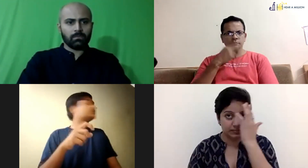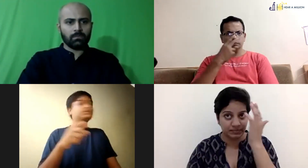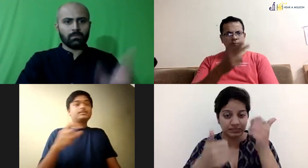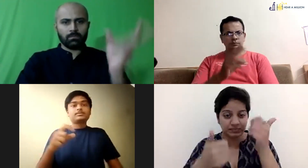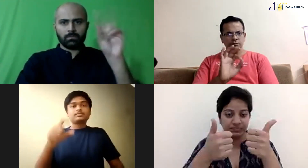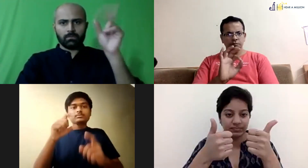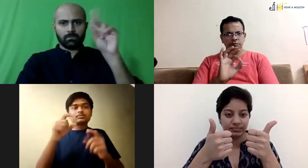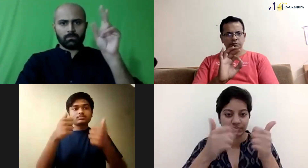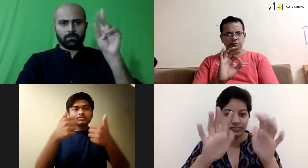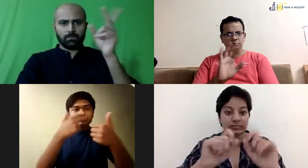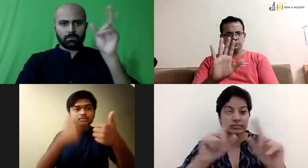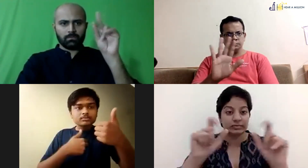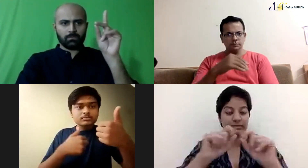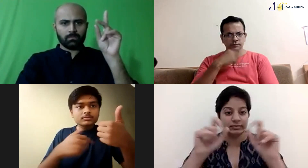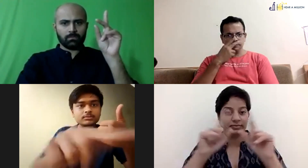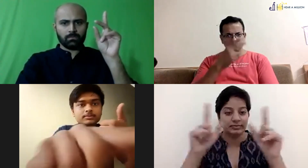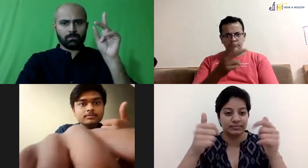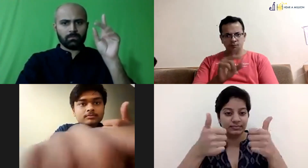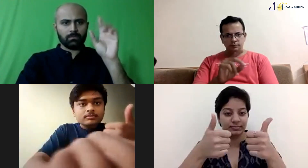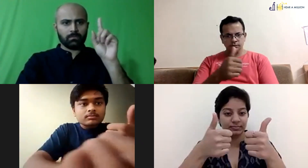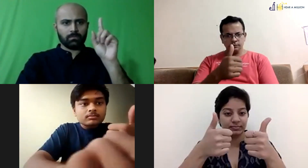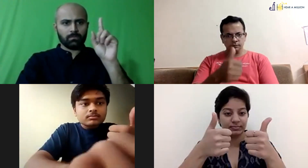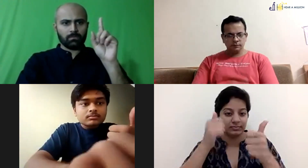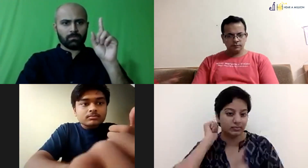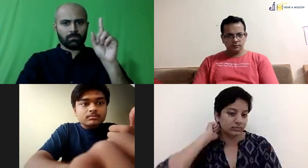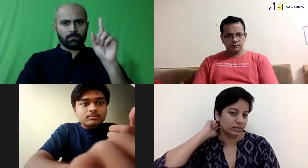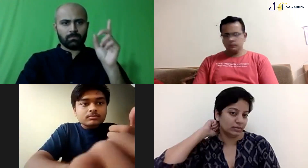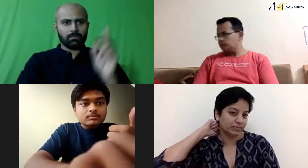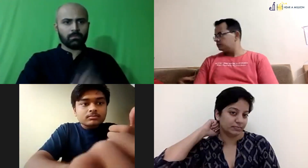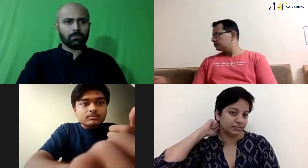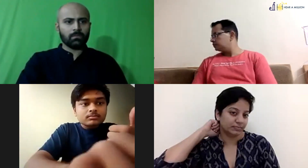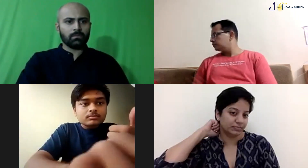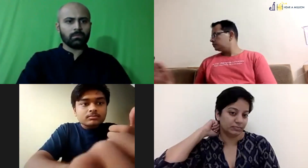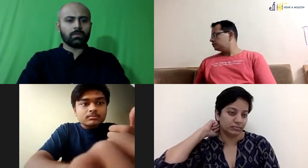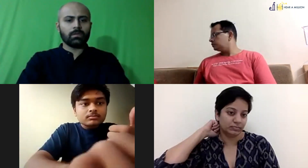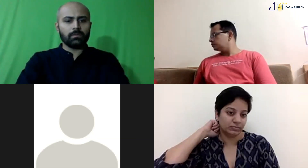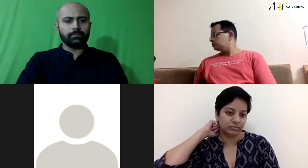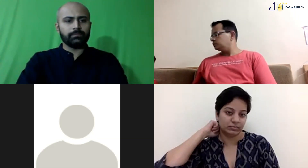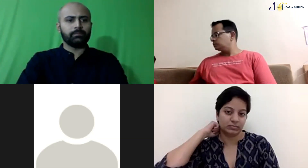issue. Ravneet here. We can see you clearly, Ravneet. Okay, yes, it's clear now.